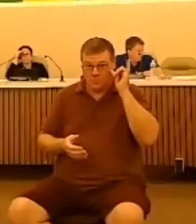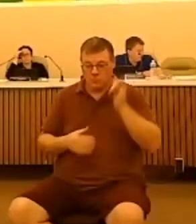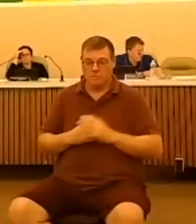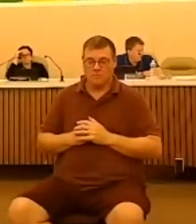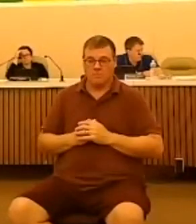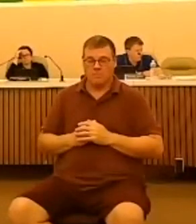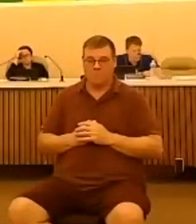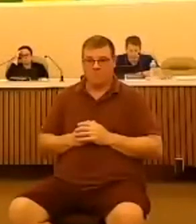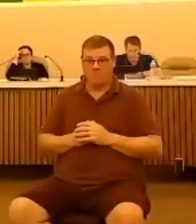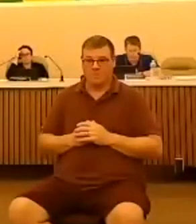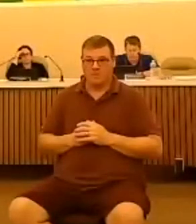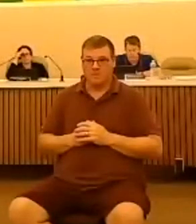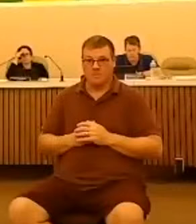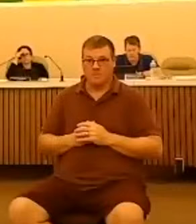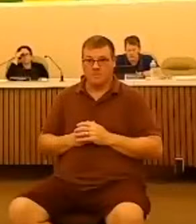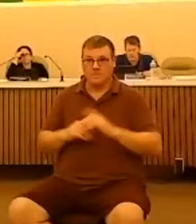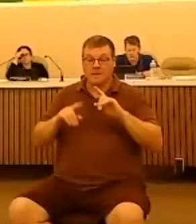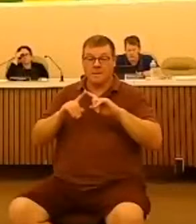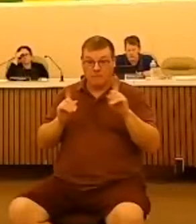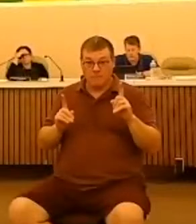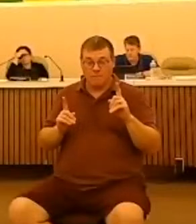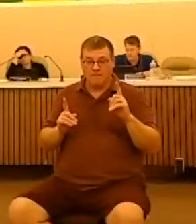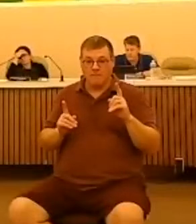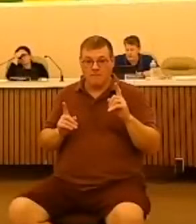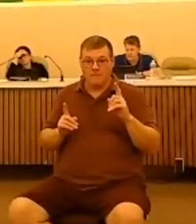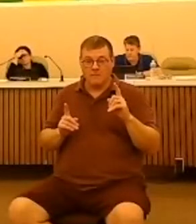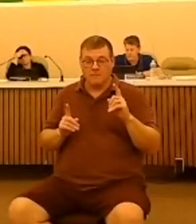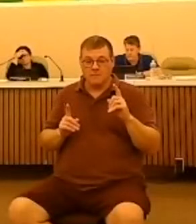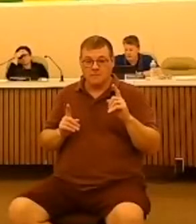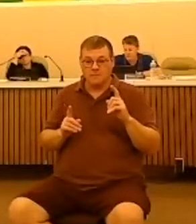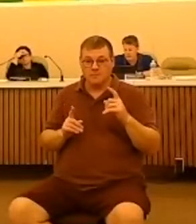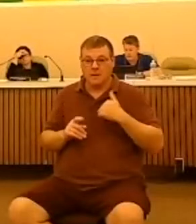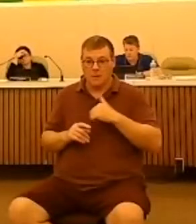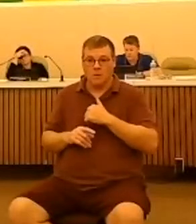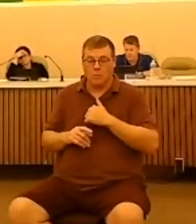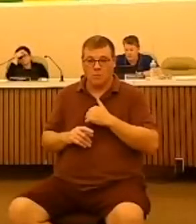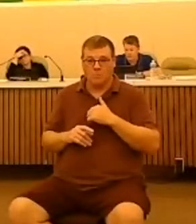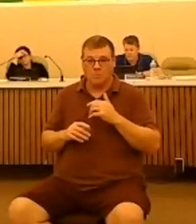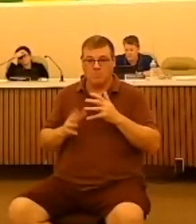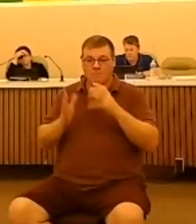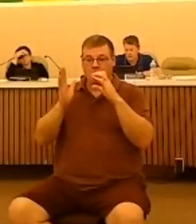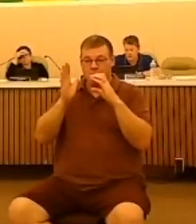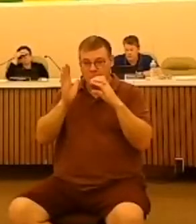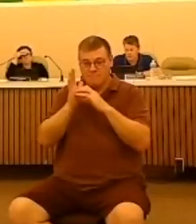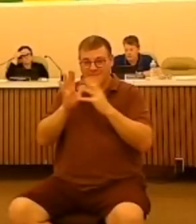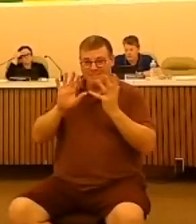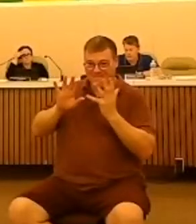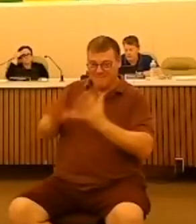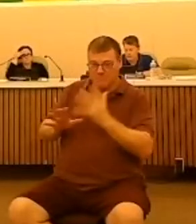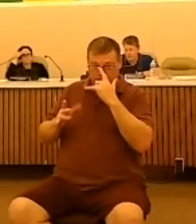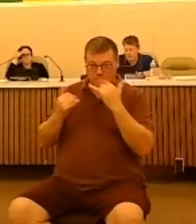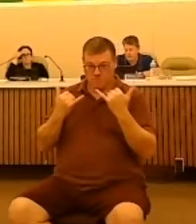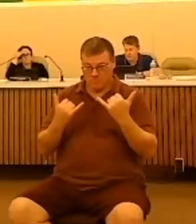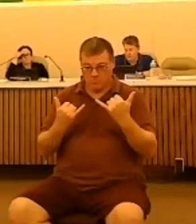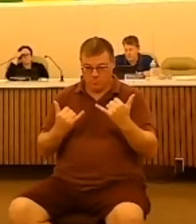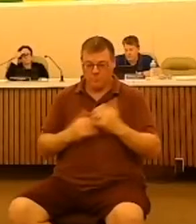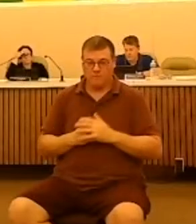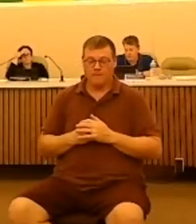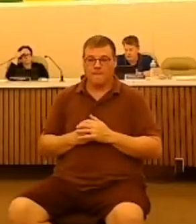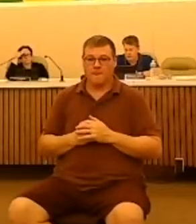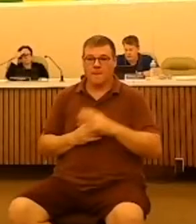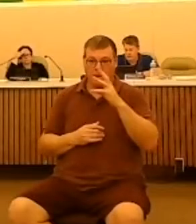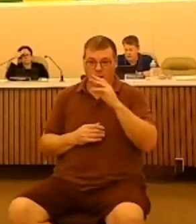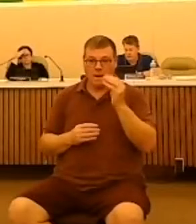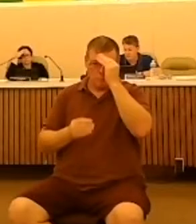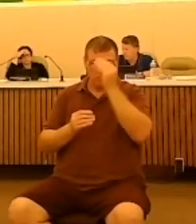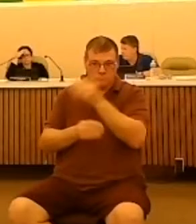But just in case, we left that paragraph in for now and noted